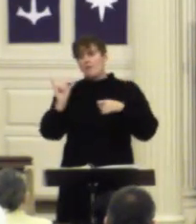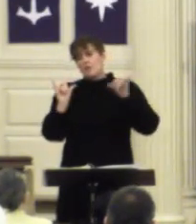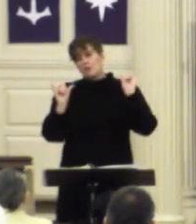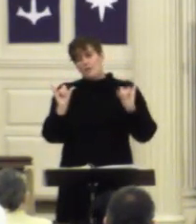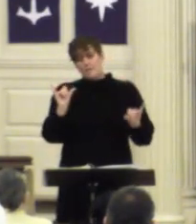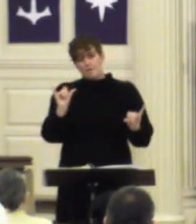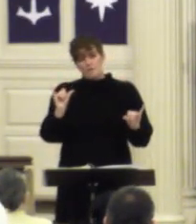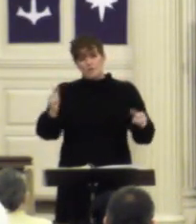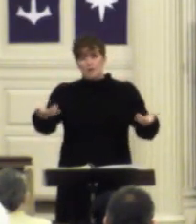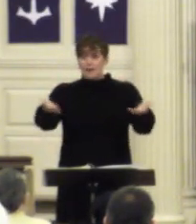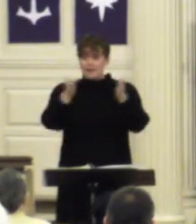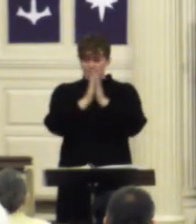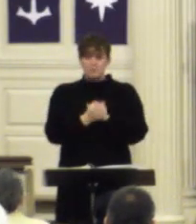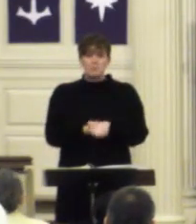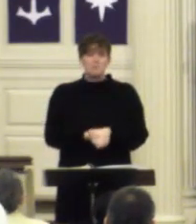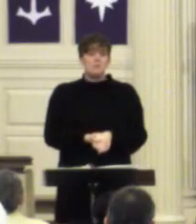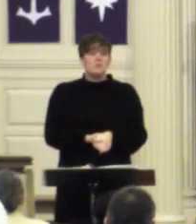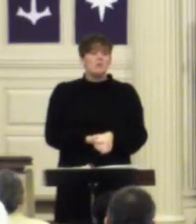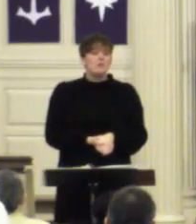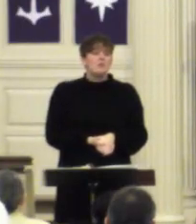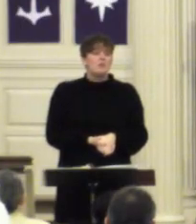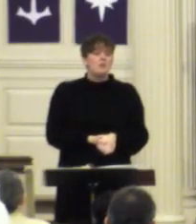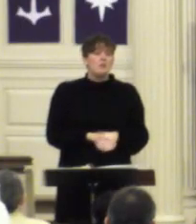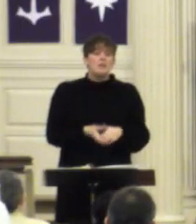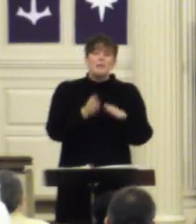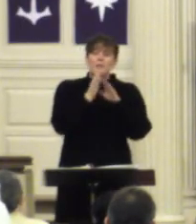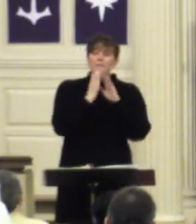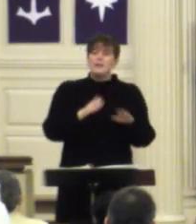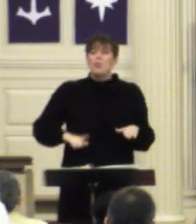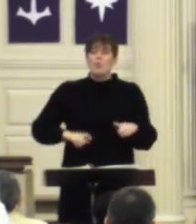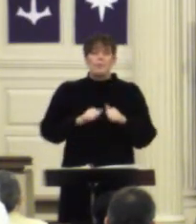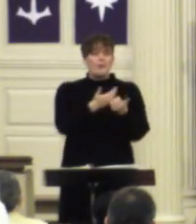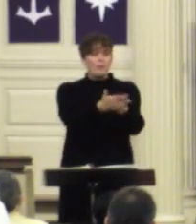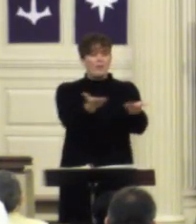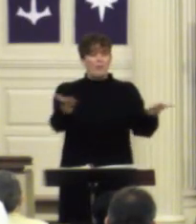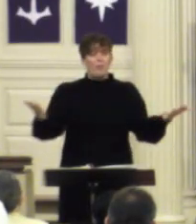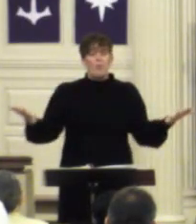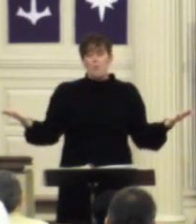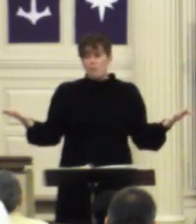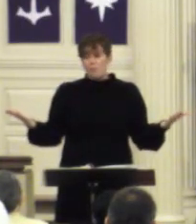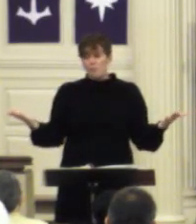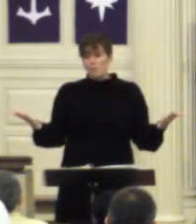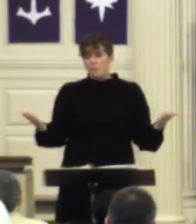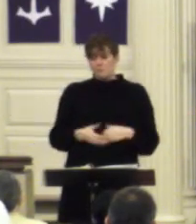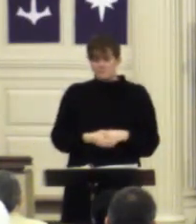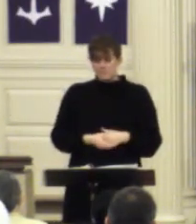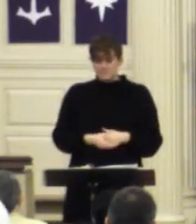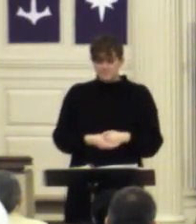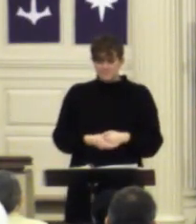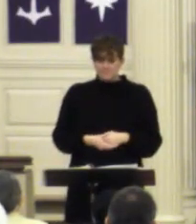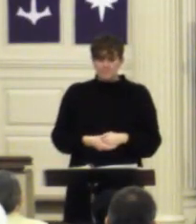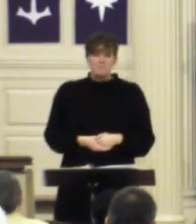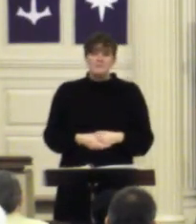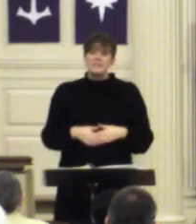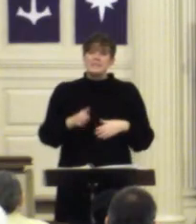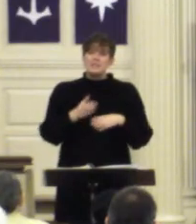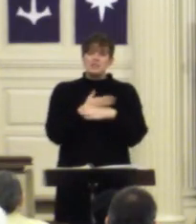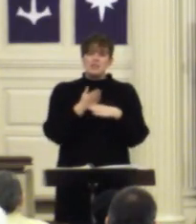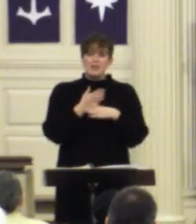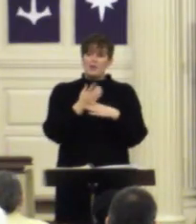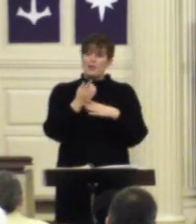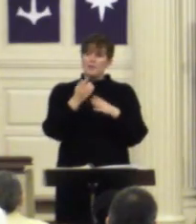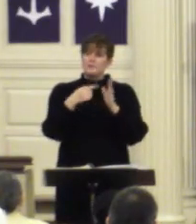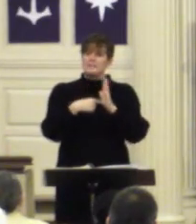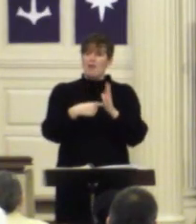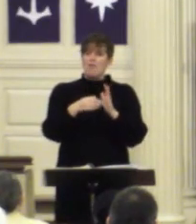and ever. Amen. May the peace of the Lord be with you always. And with your spirit. Let us share with one another a